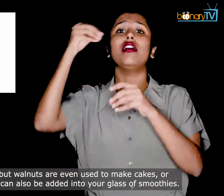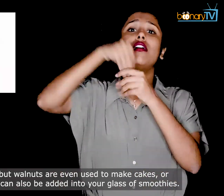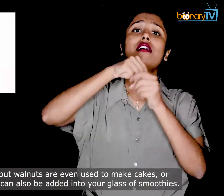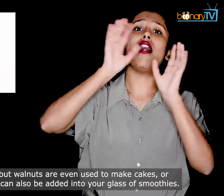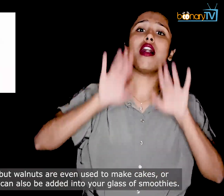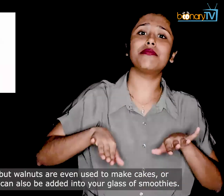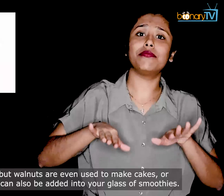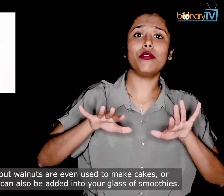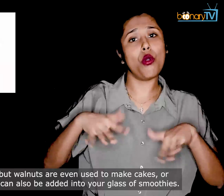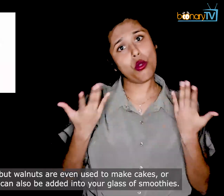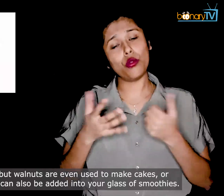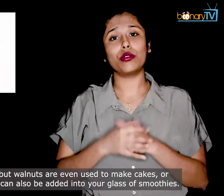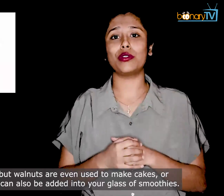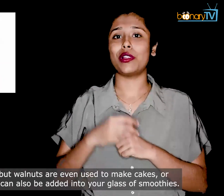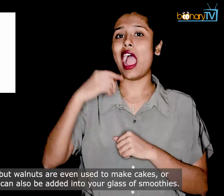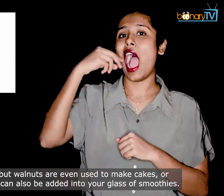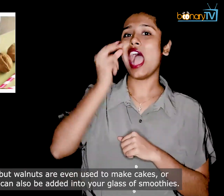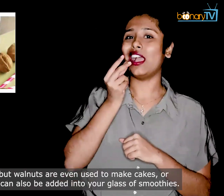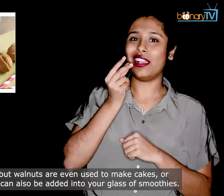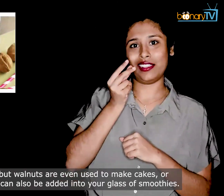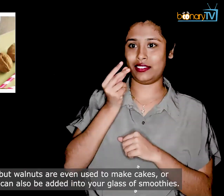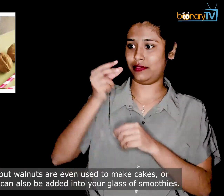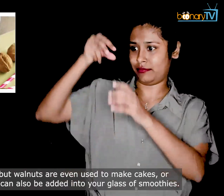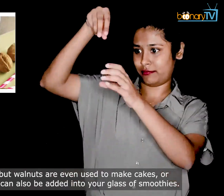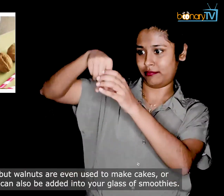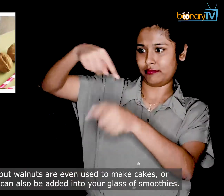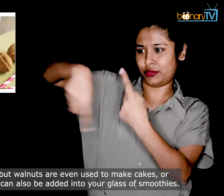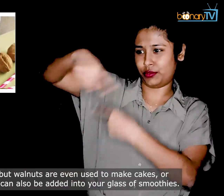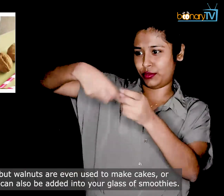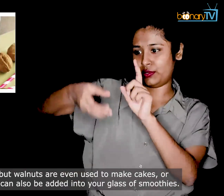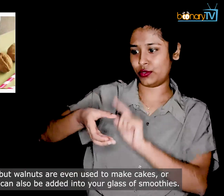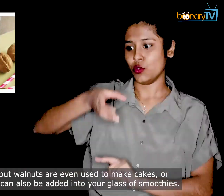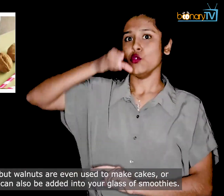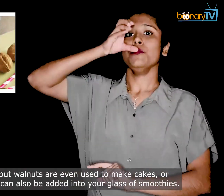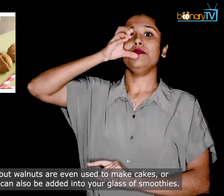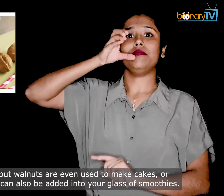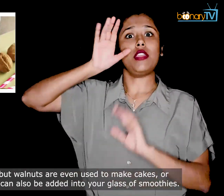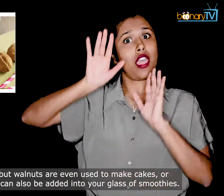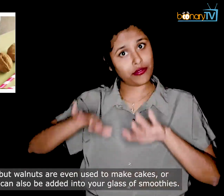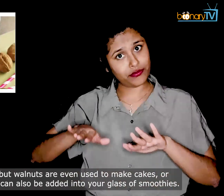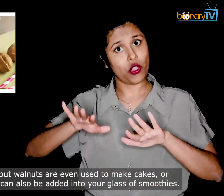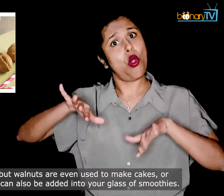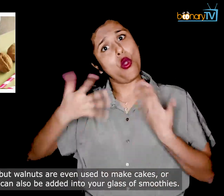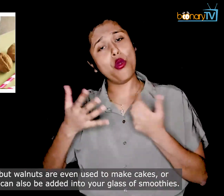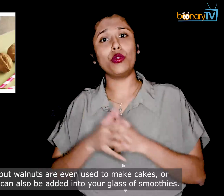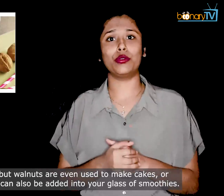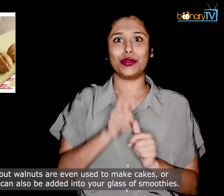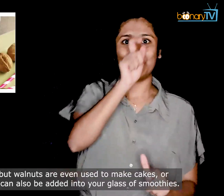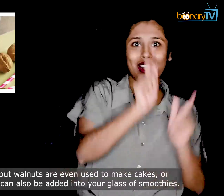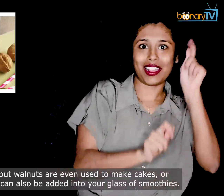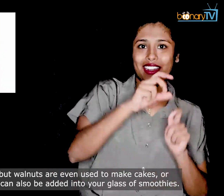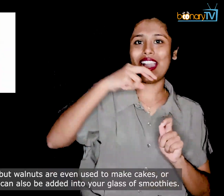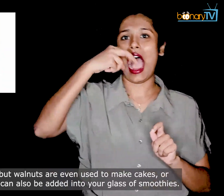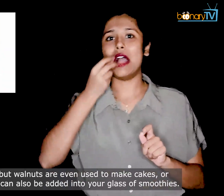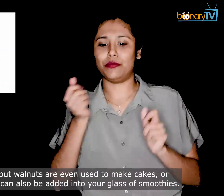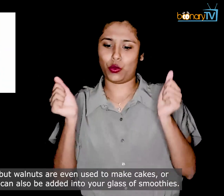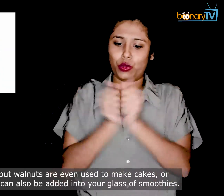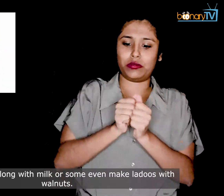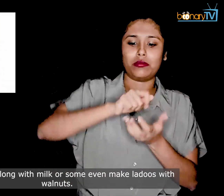walnuts can also be added into your glass of smoothies it